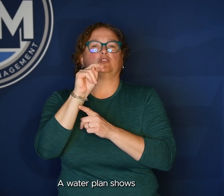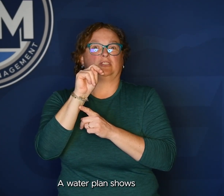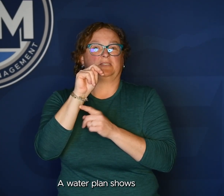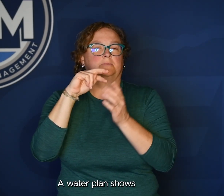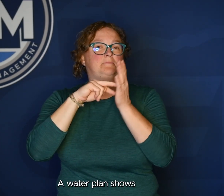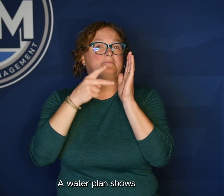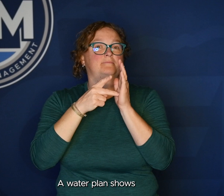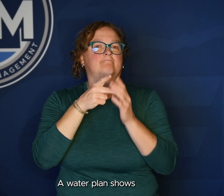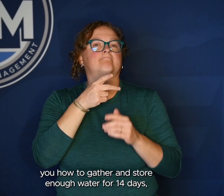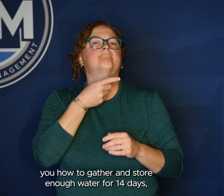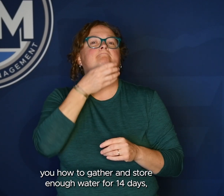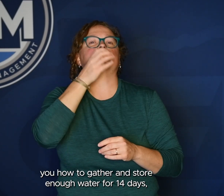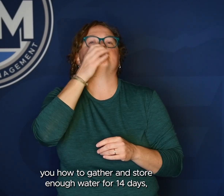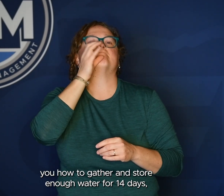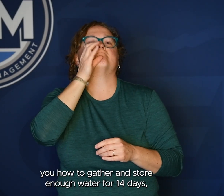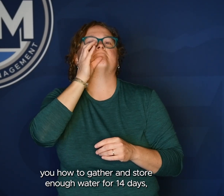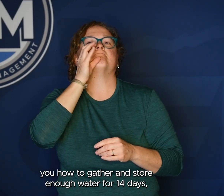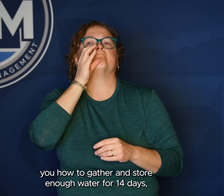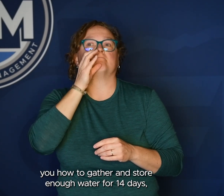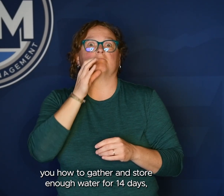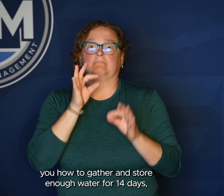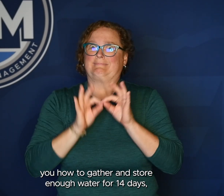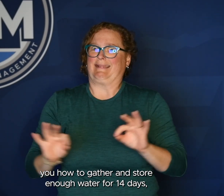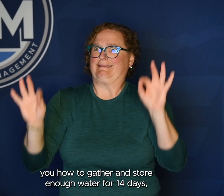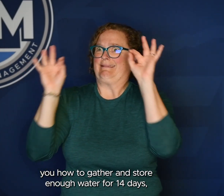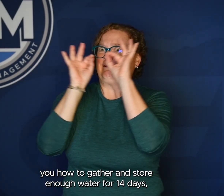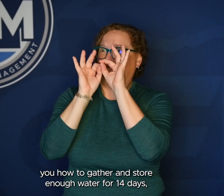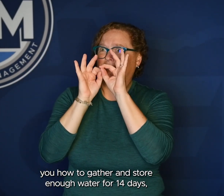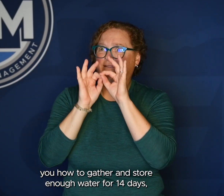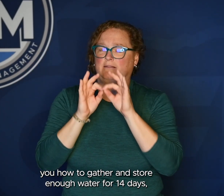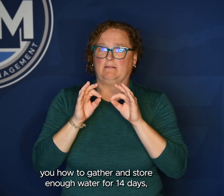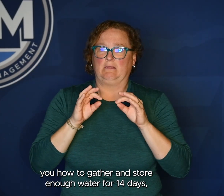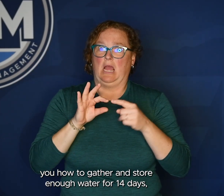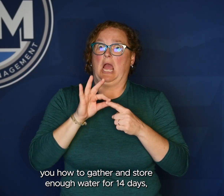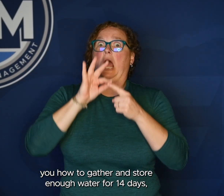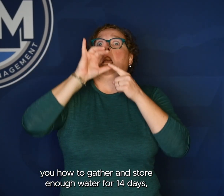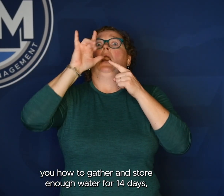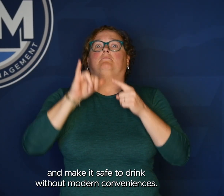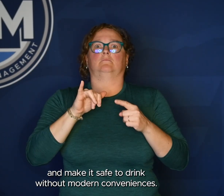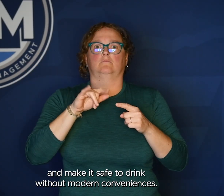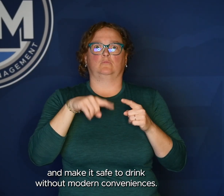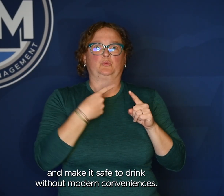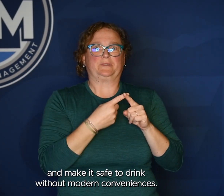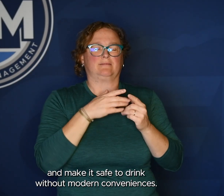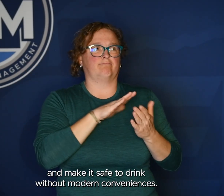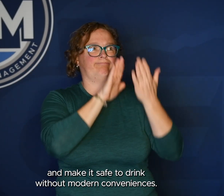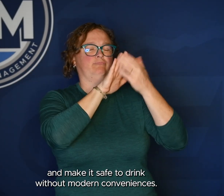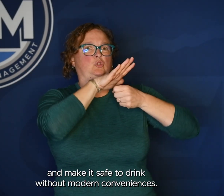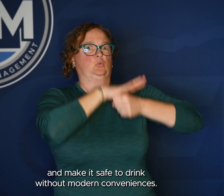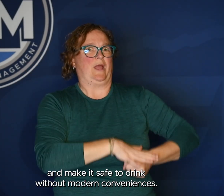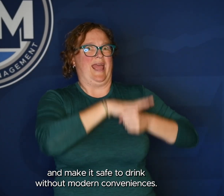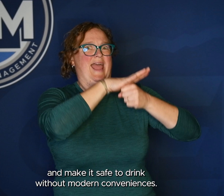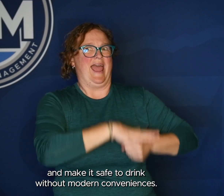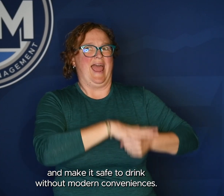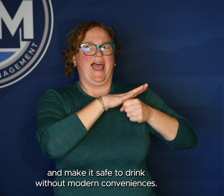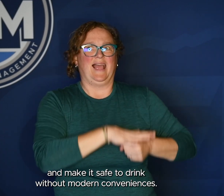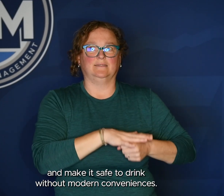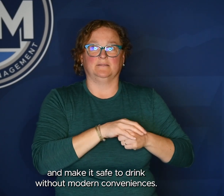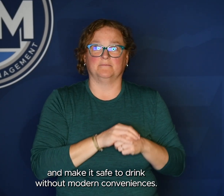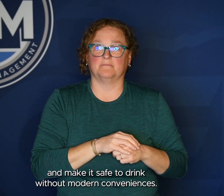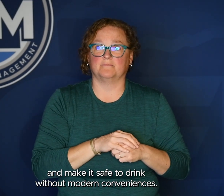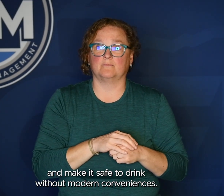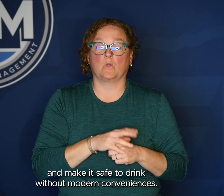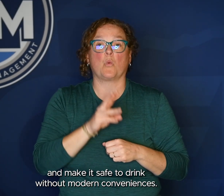A water plan shows you how to gather and store enough water for 14 days and make it safe to drink without